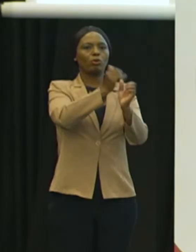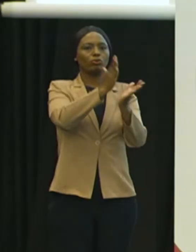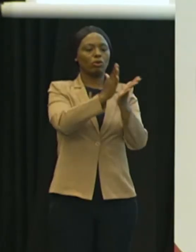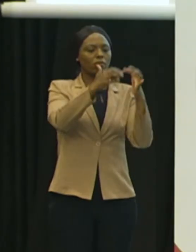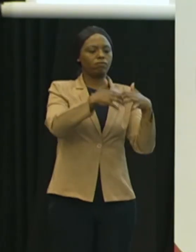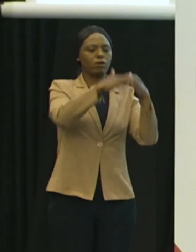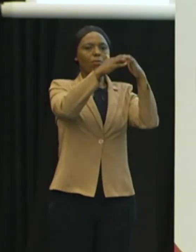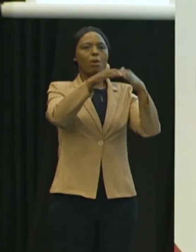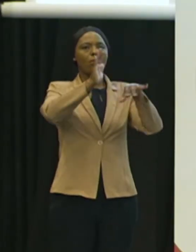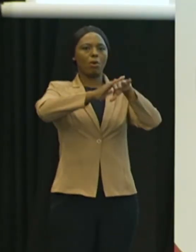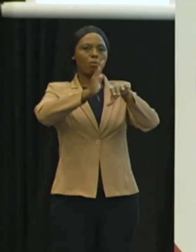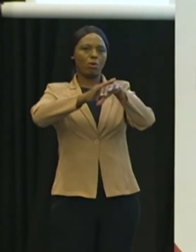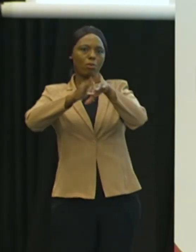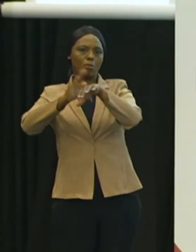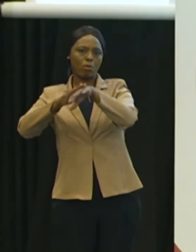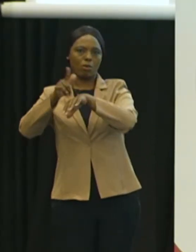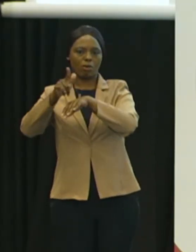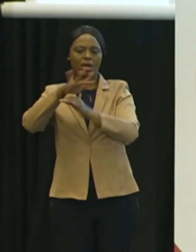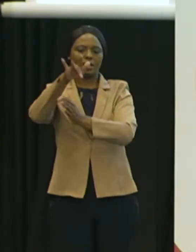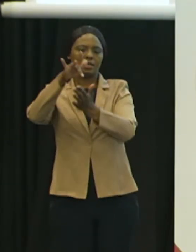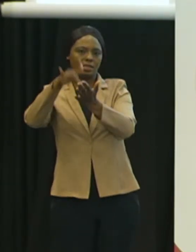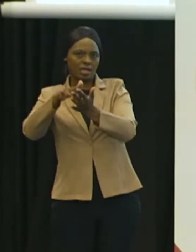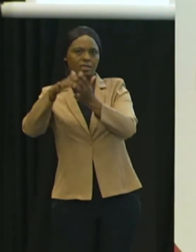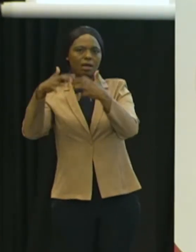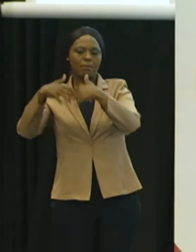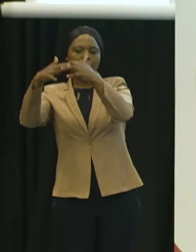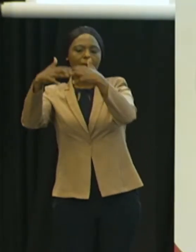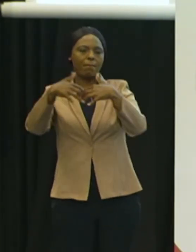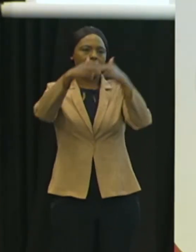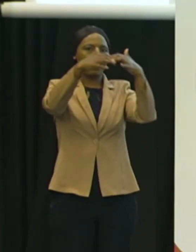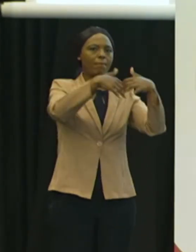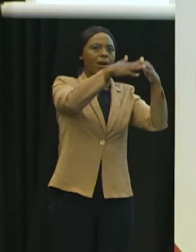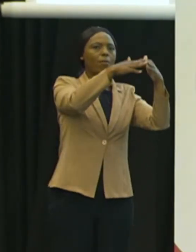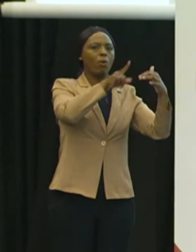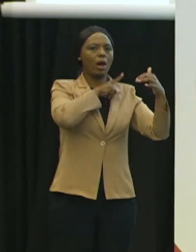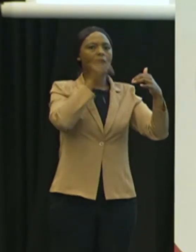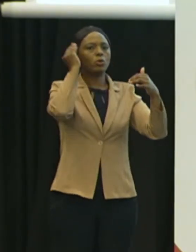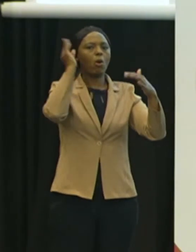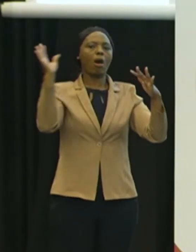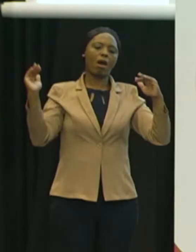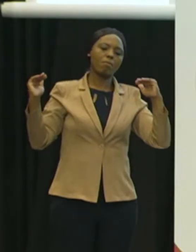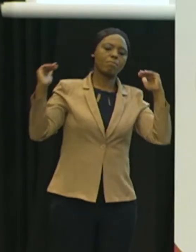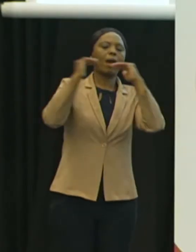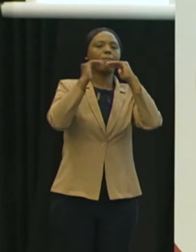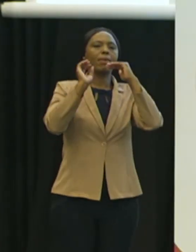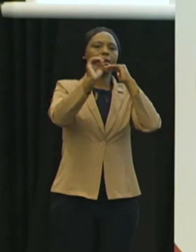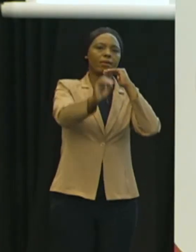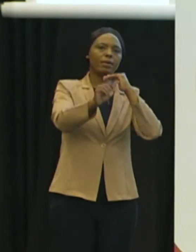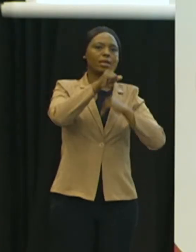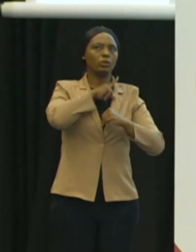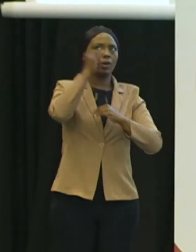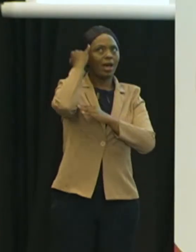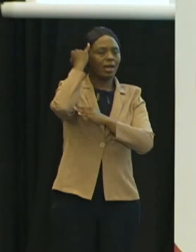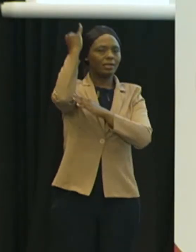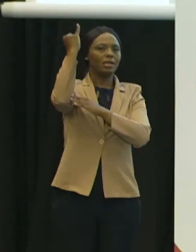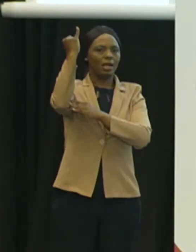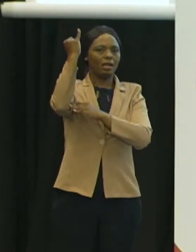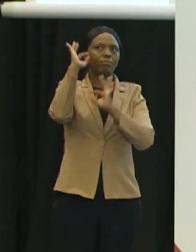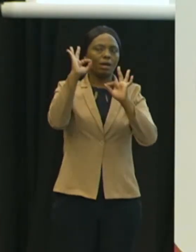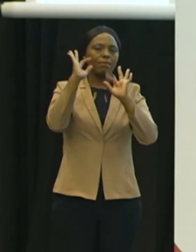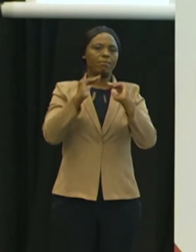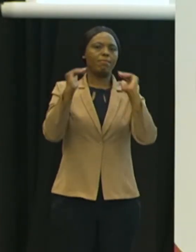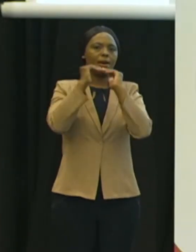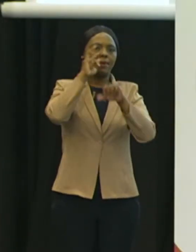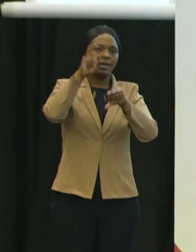establish more centers of excellence, so that at least we know that this is a standard. So that is why we need them to be ideal clinic standards. And